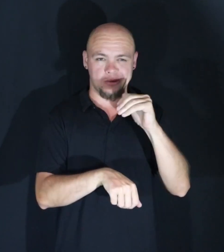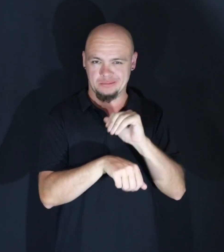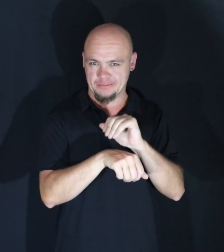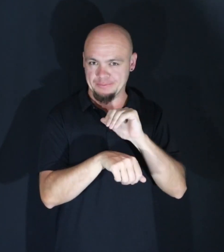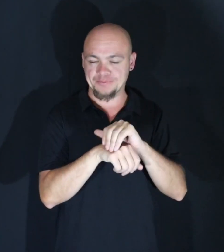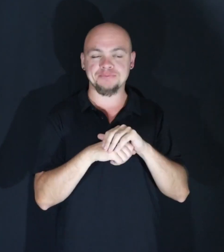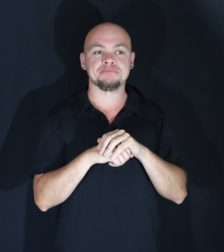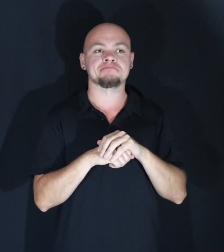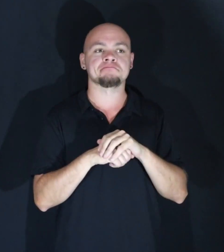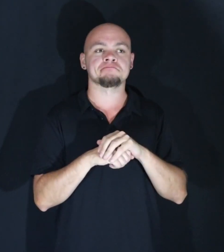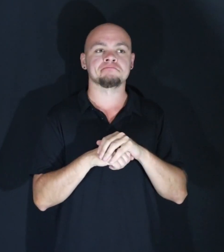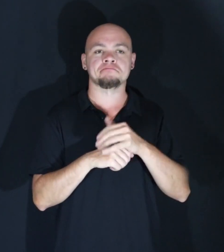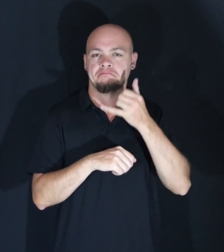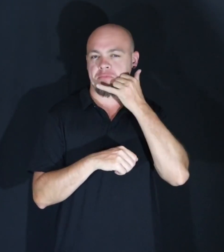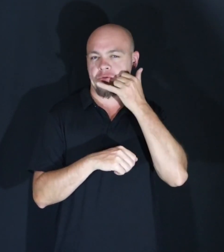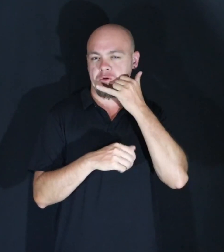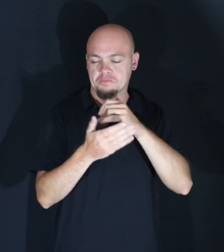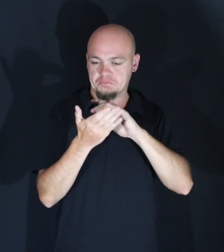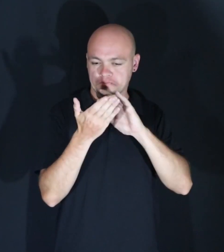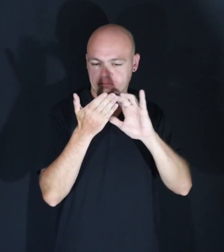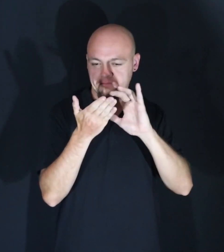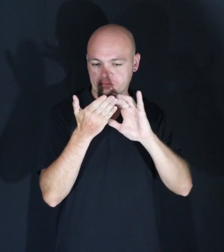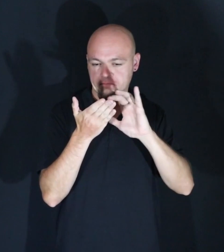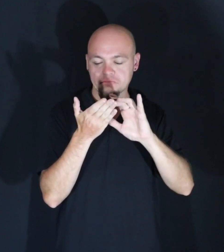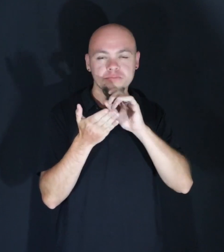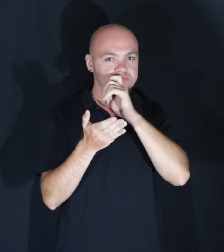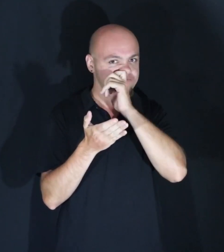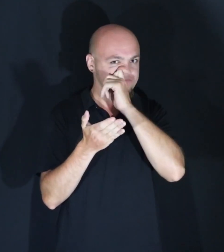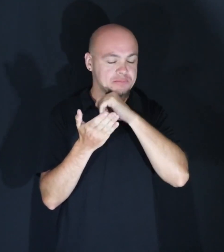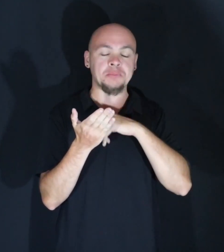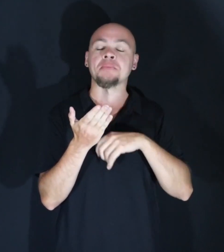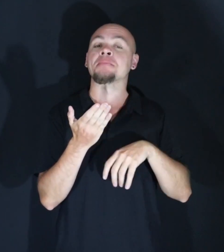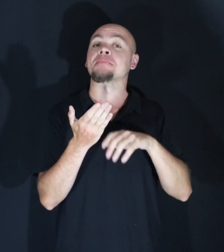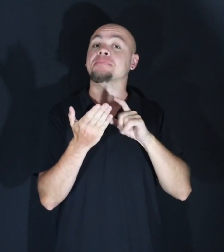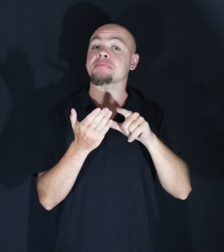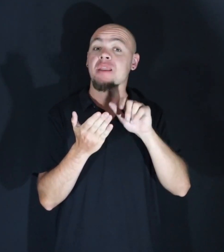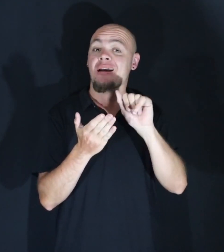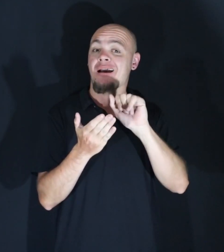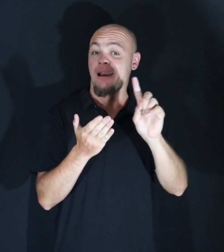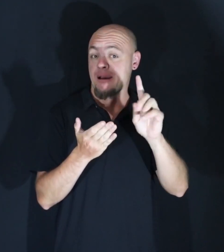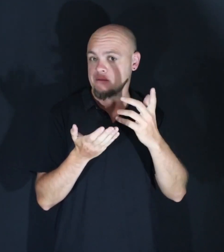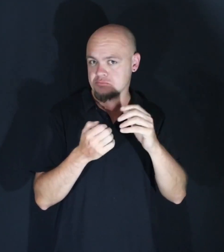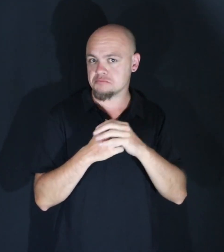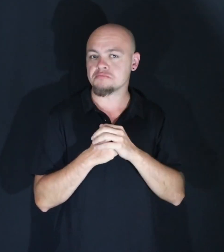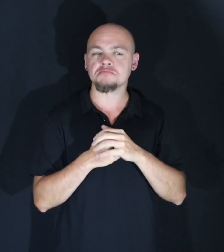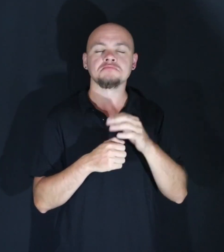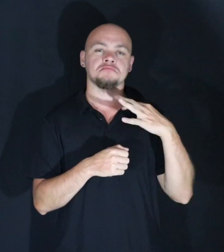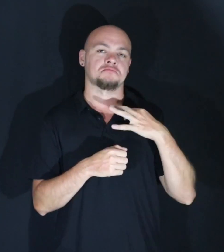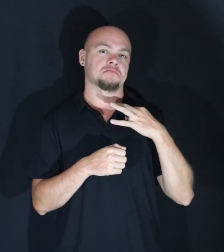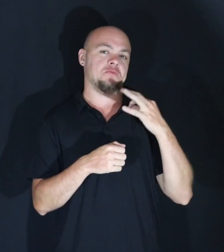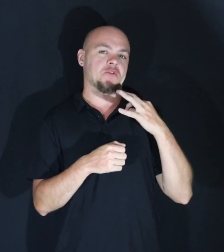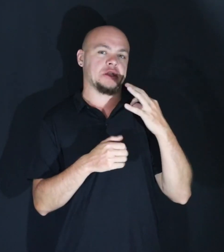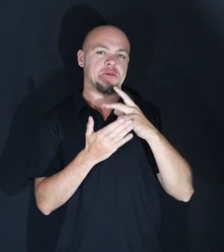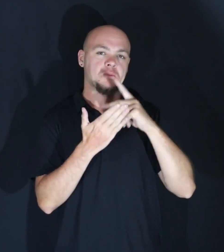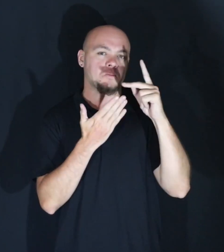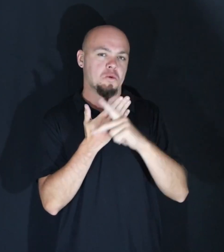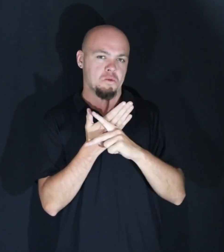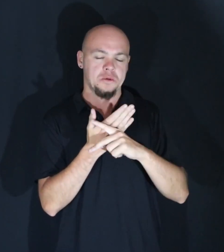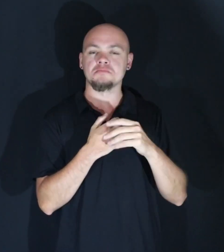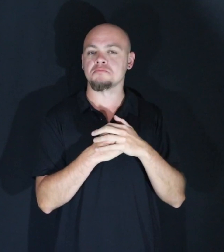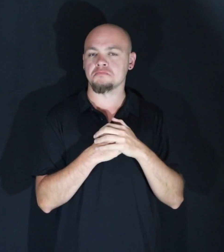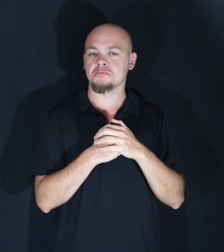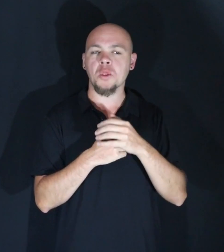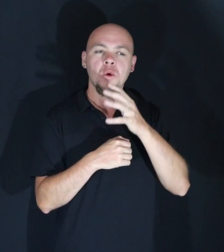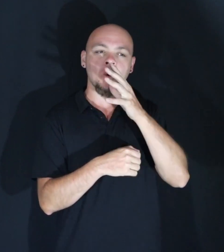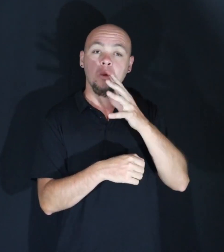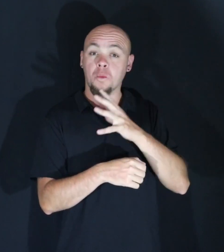scrolling aimlessly online, as one does, I stumbled upon an ad for a volunteering program. It was about empowering